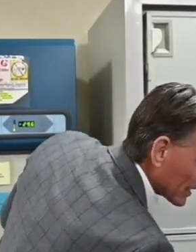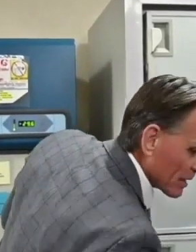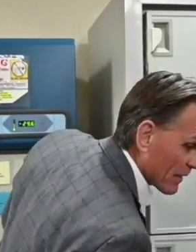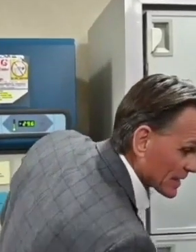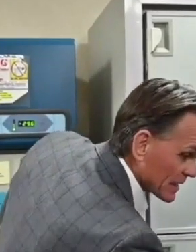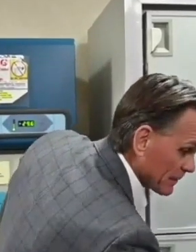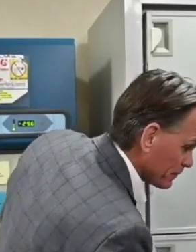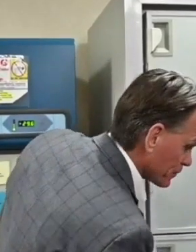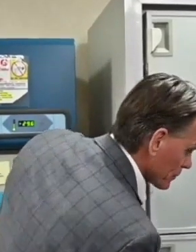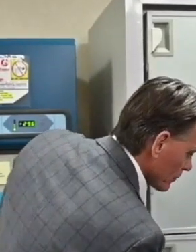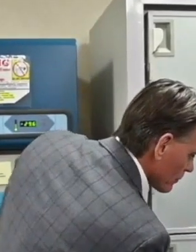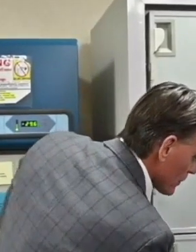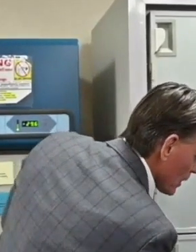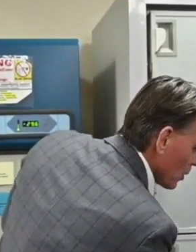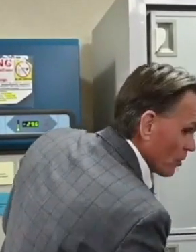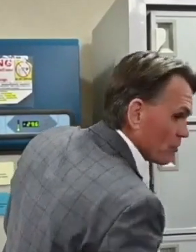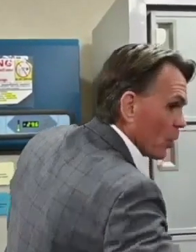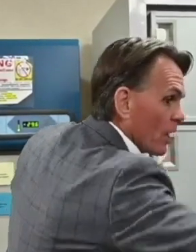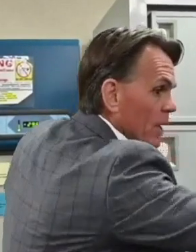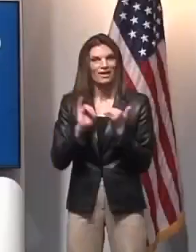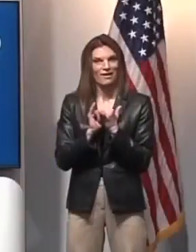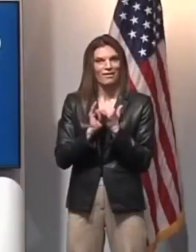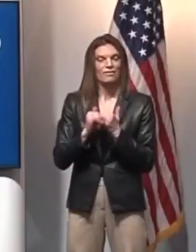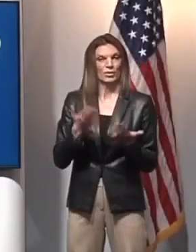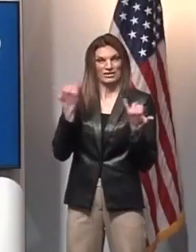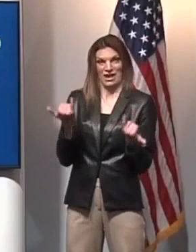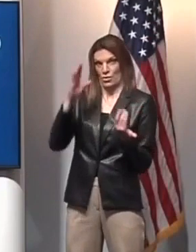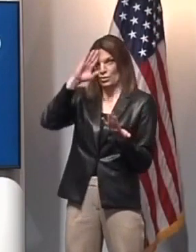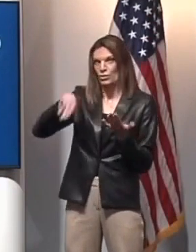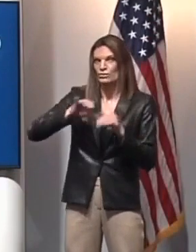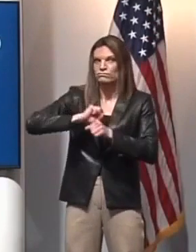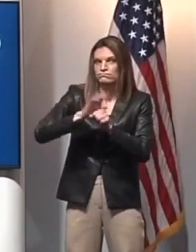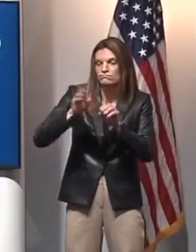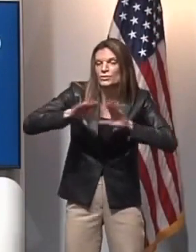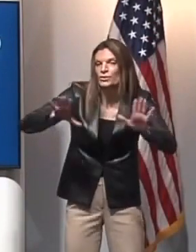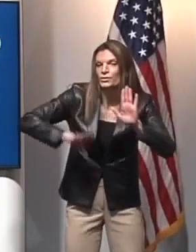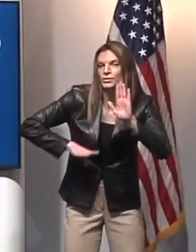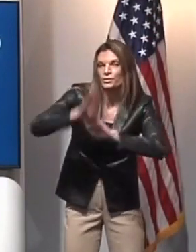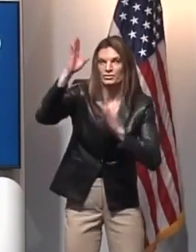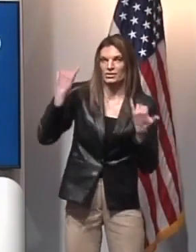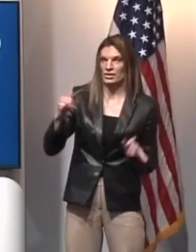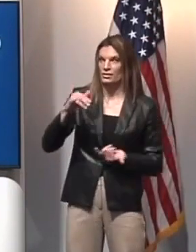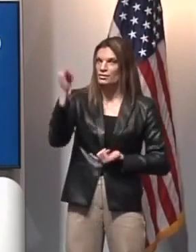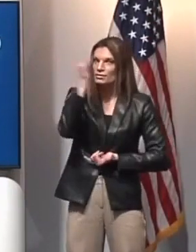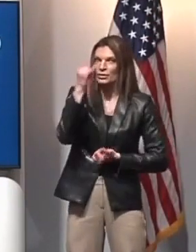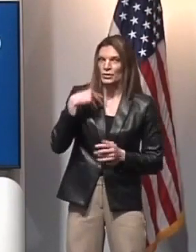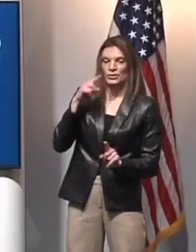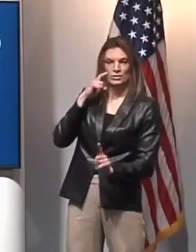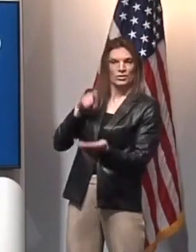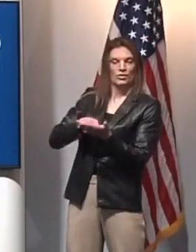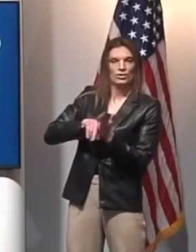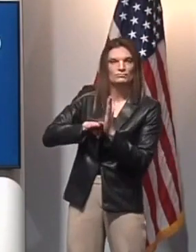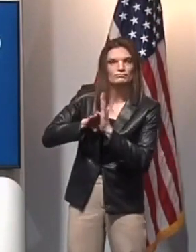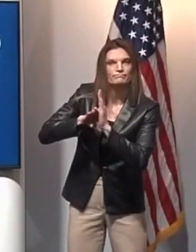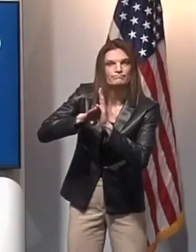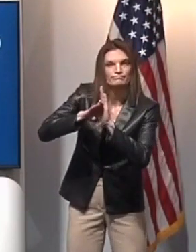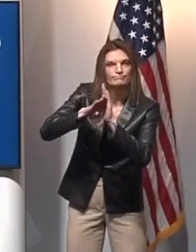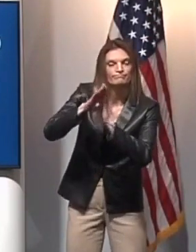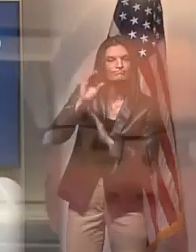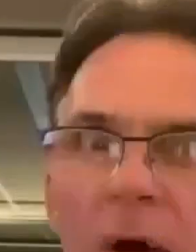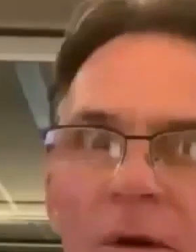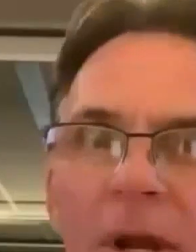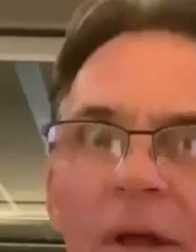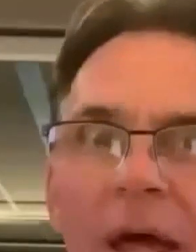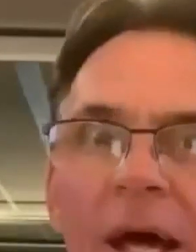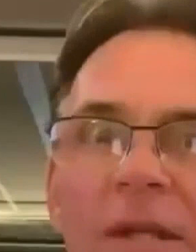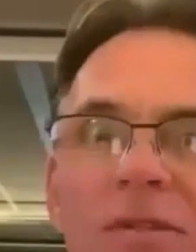confusing, causing people to have distrust. Here the governor was asking for more vaccines, and the federal government kind of turned her down on